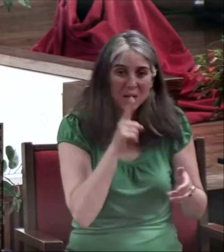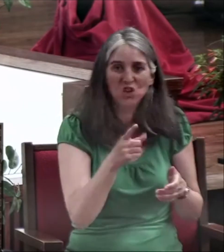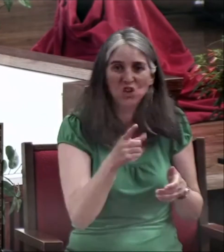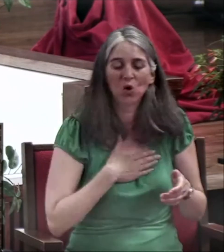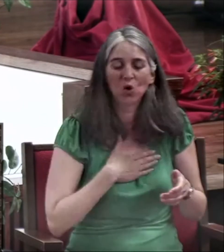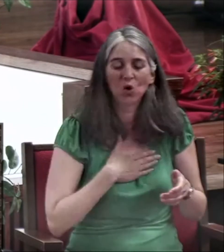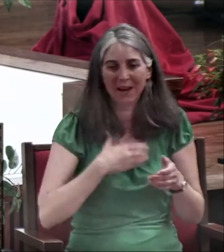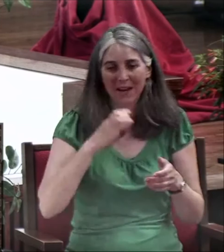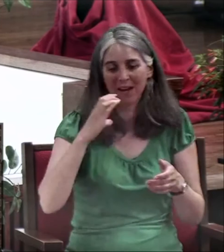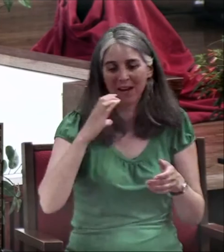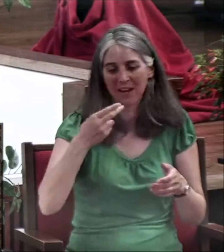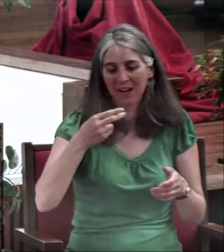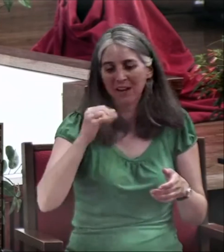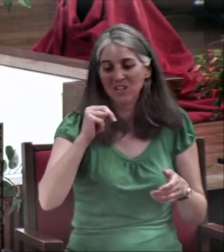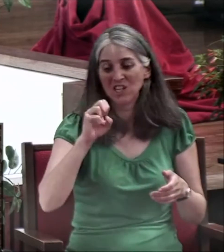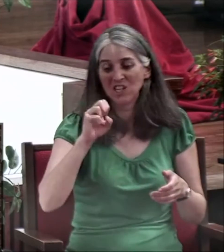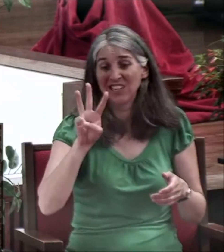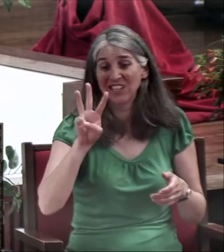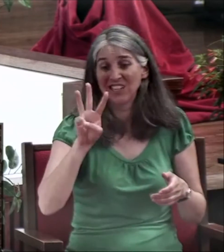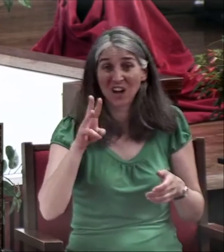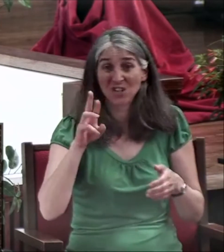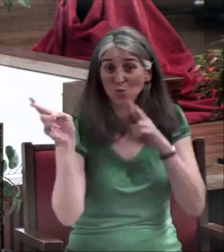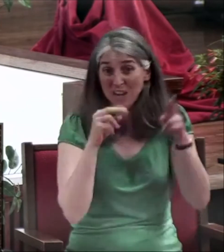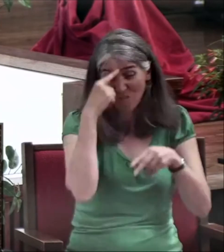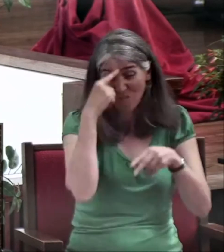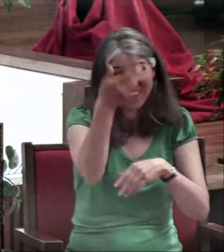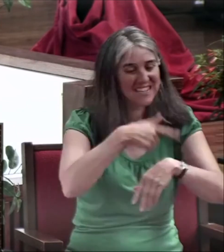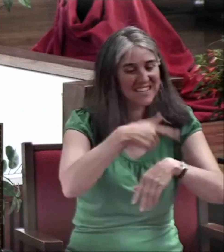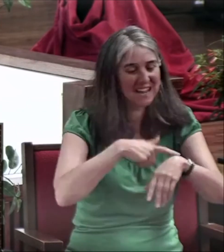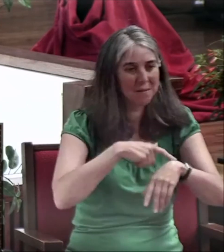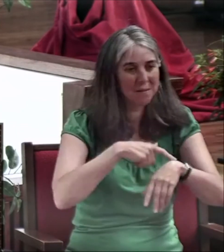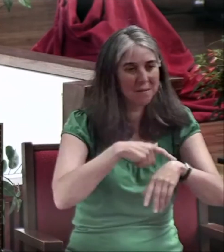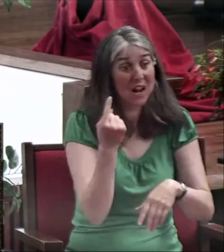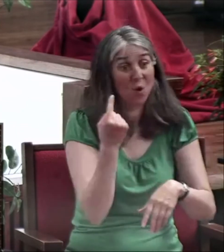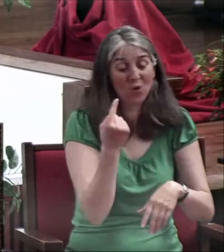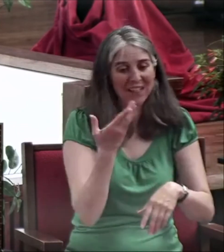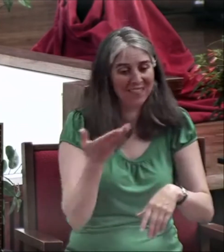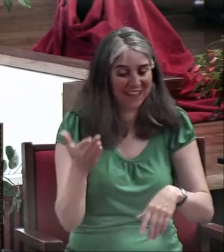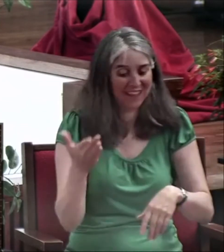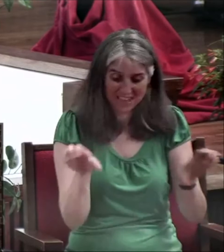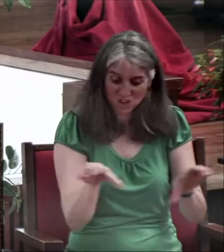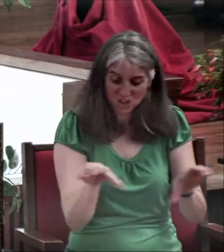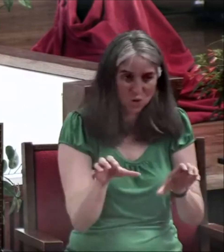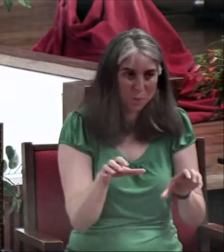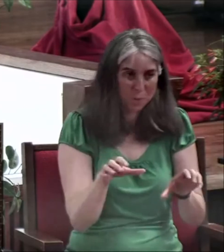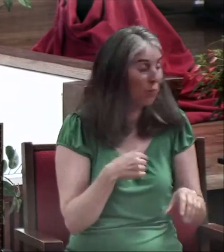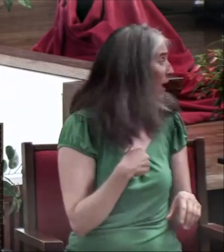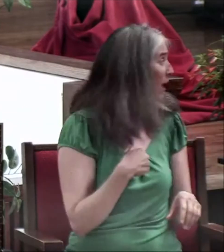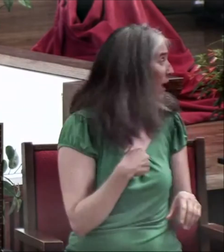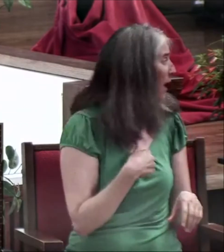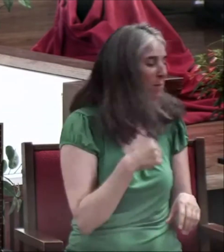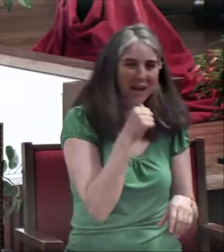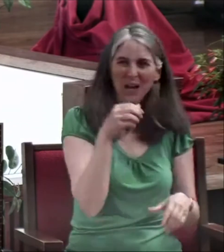ready for the next time I need to use that. And that's not the only thing that these things can do. I'm not going to put this one in